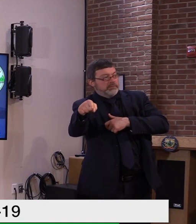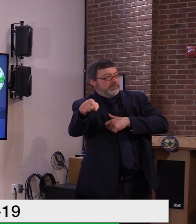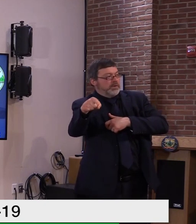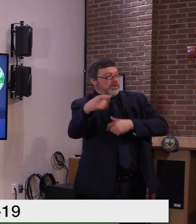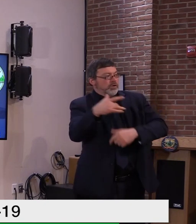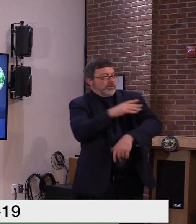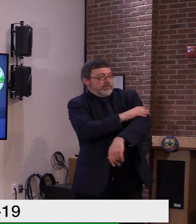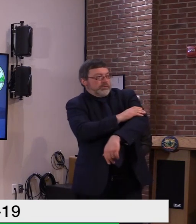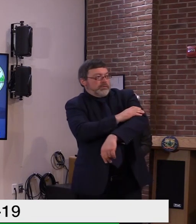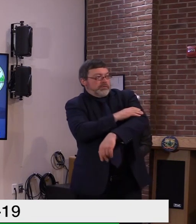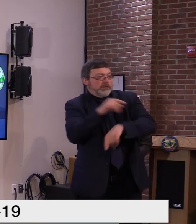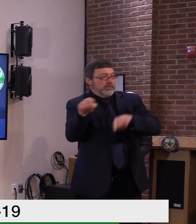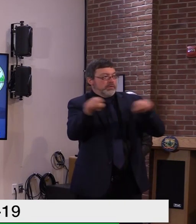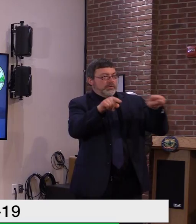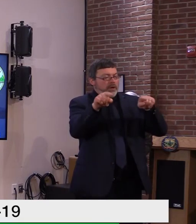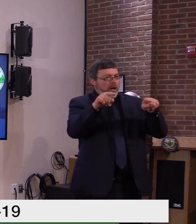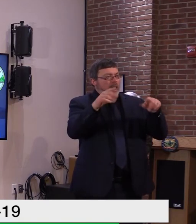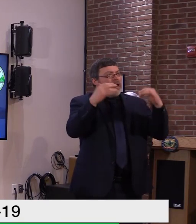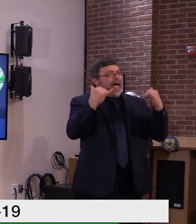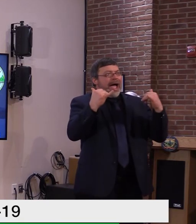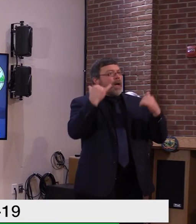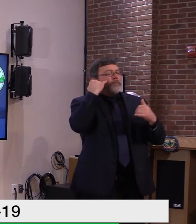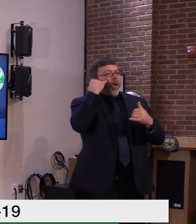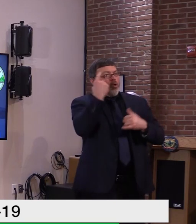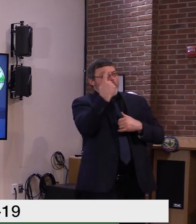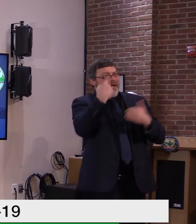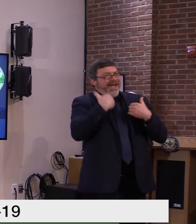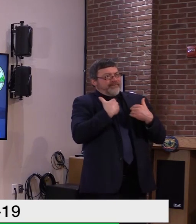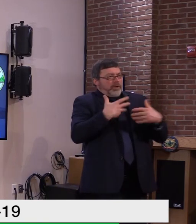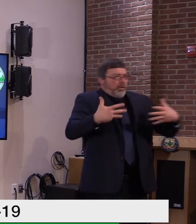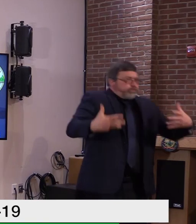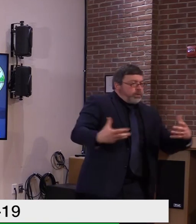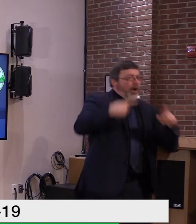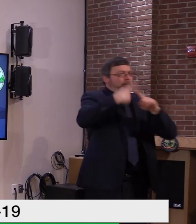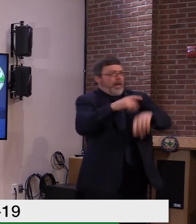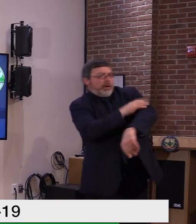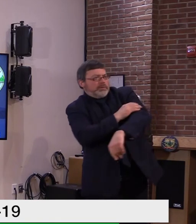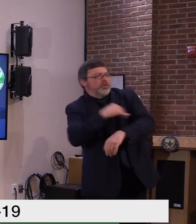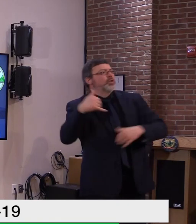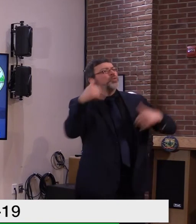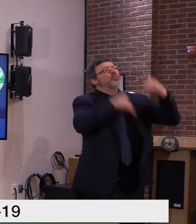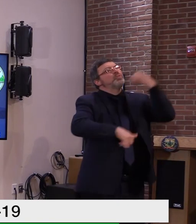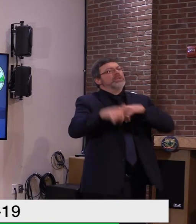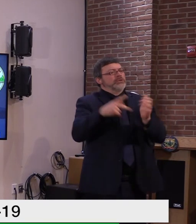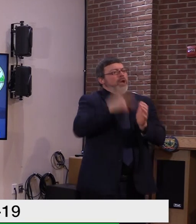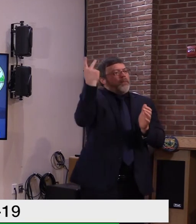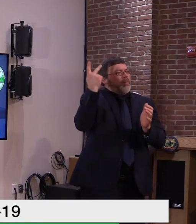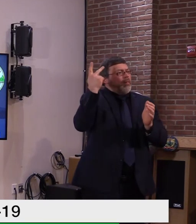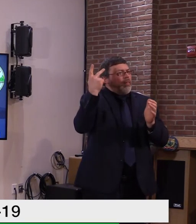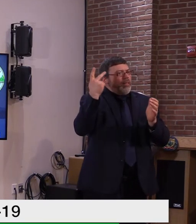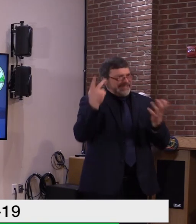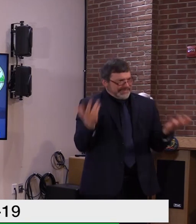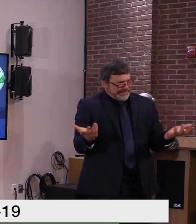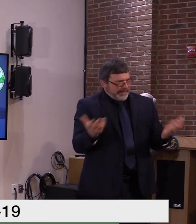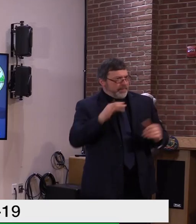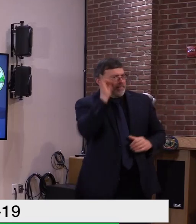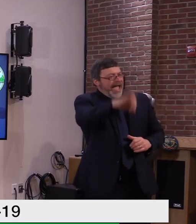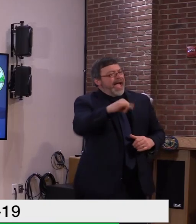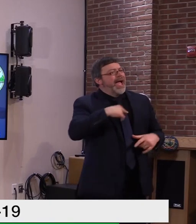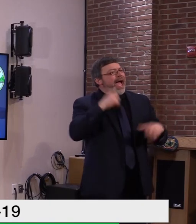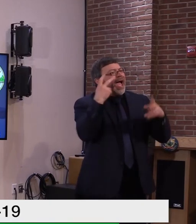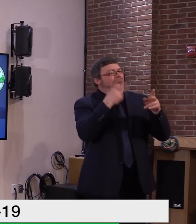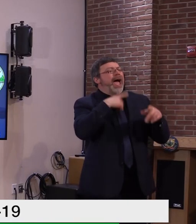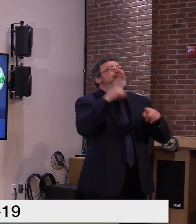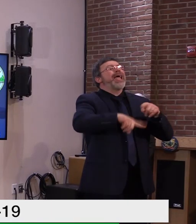poor outcome with COVID versus those that do. Aaron, you mentioned asthma, and as it turns out,